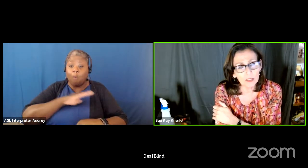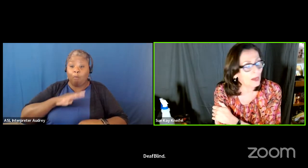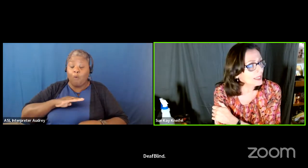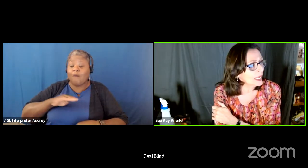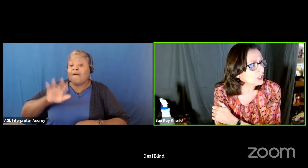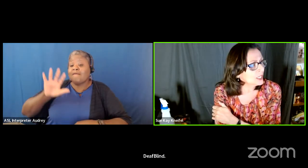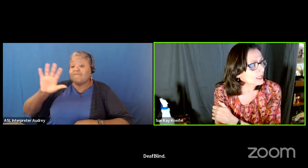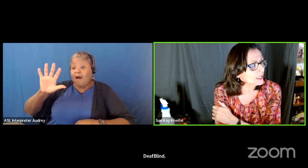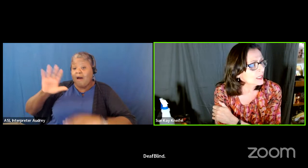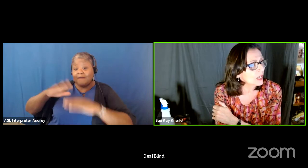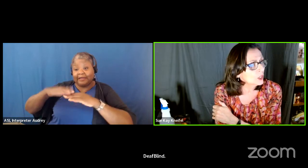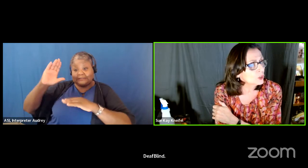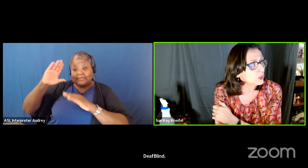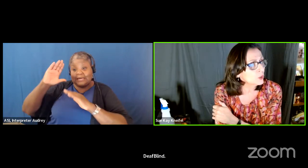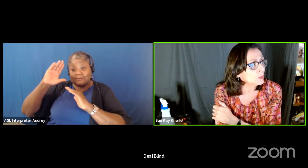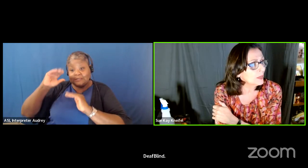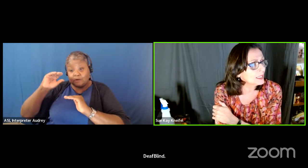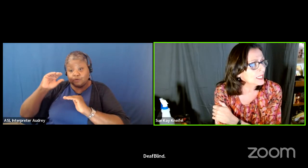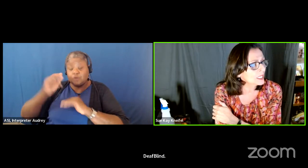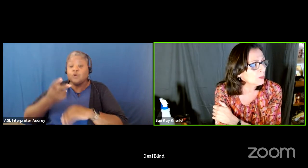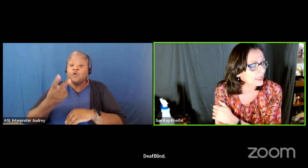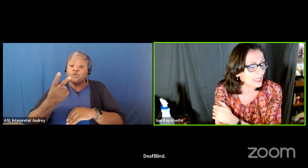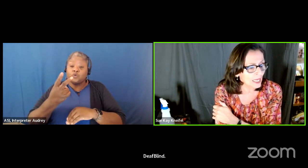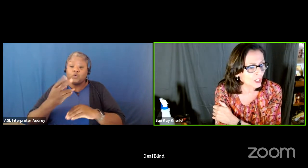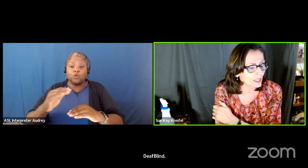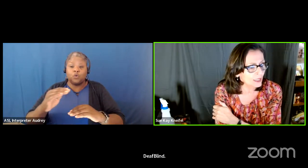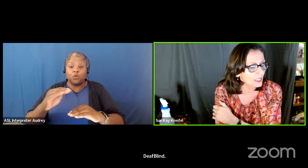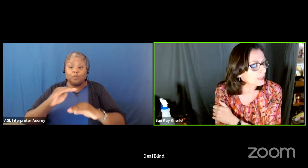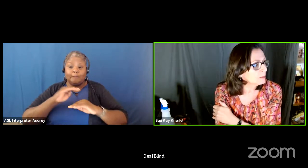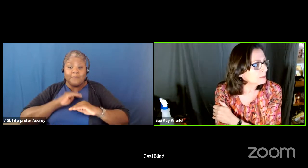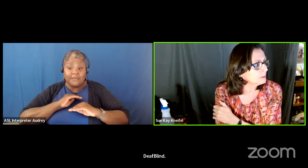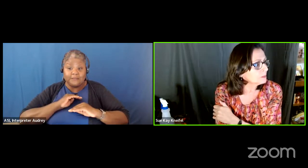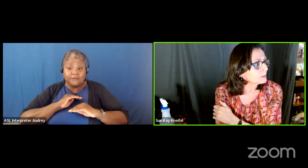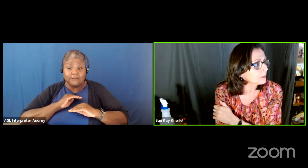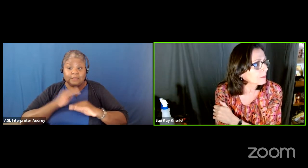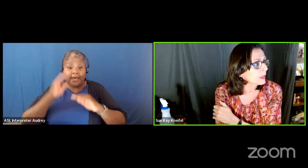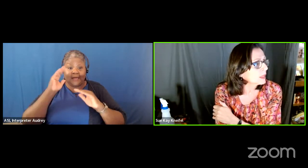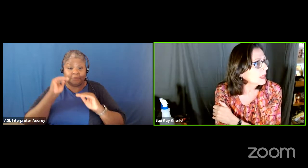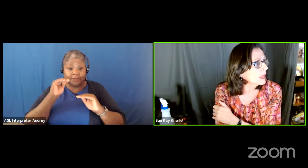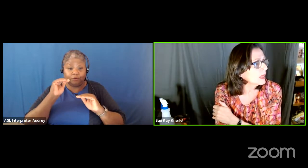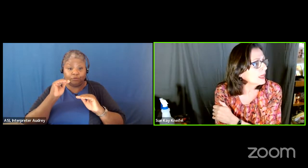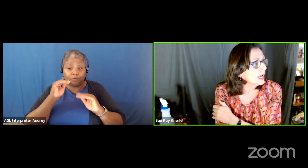exceeds expectations, 2 meets expectations.